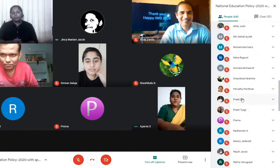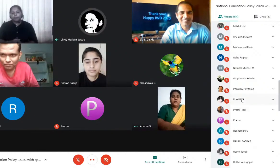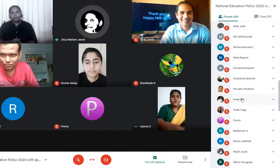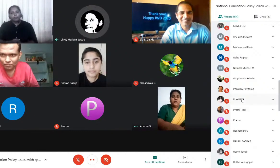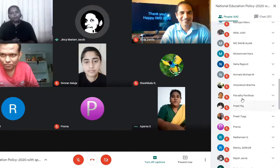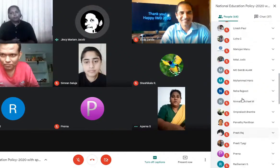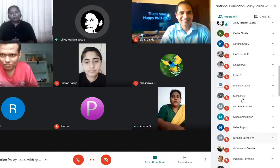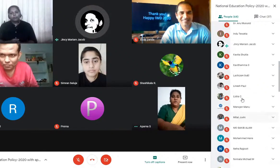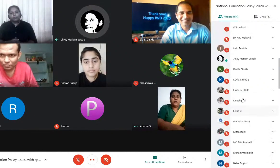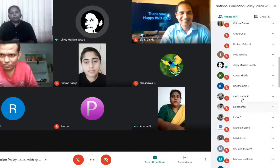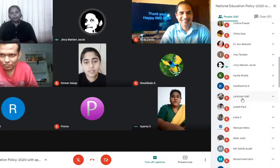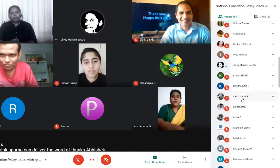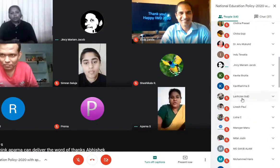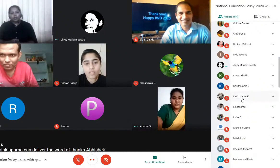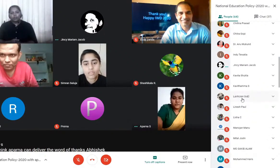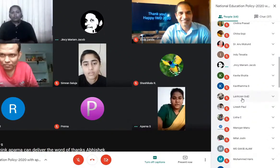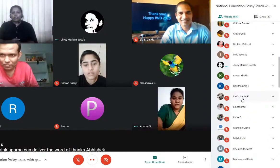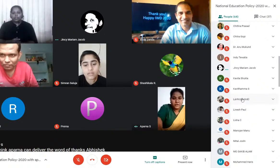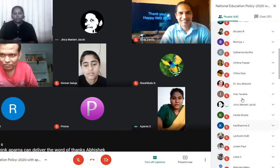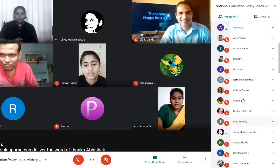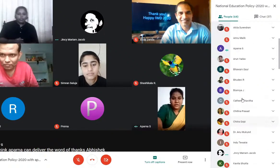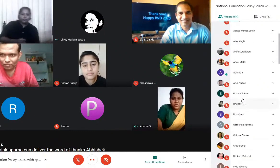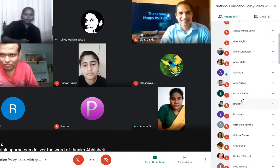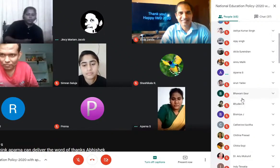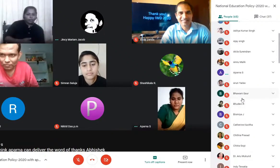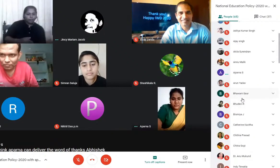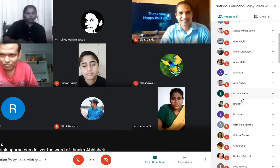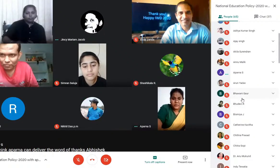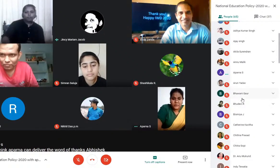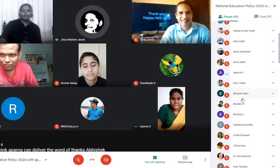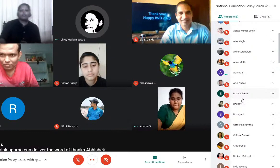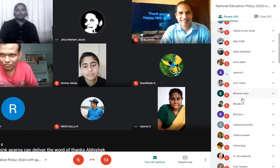Abhishek is not here, ma'am. Okay, Chelsea, you interpret? Yes, yes.